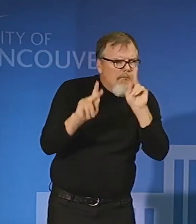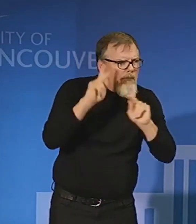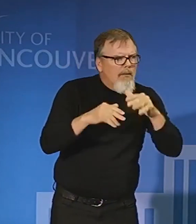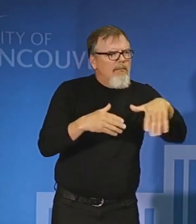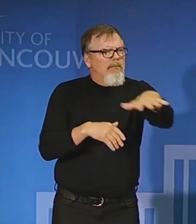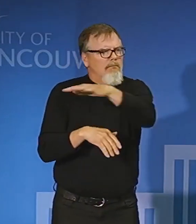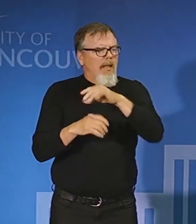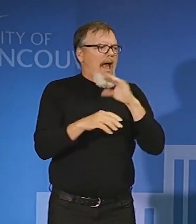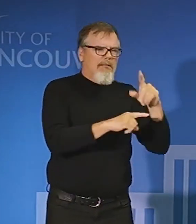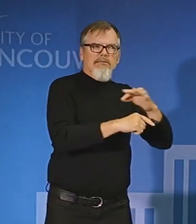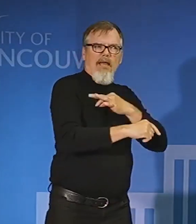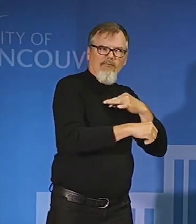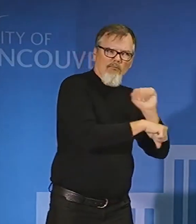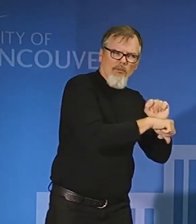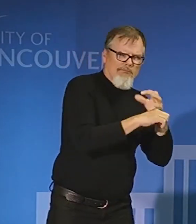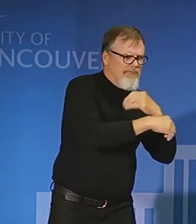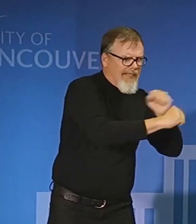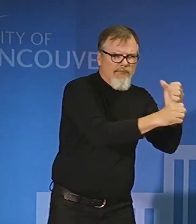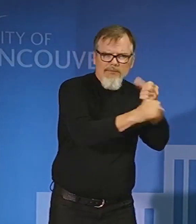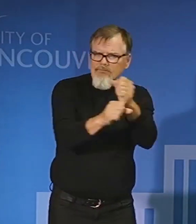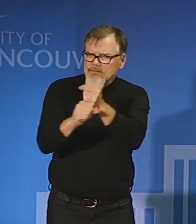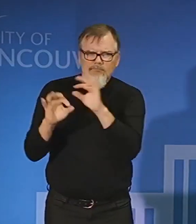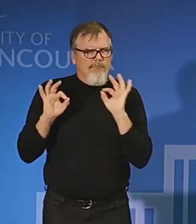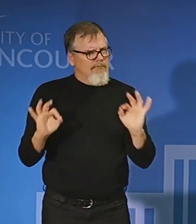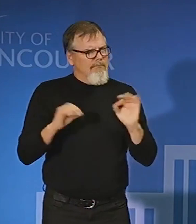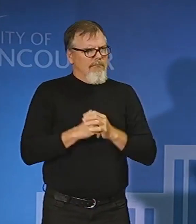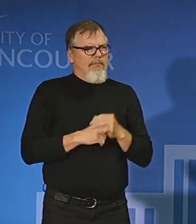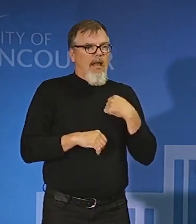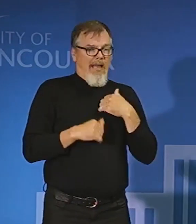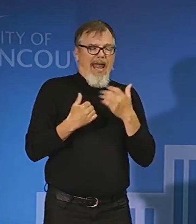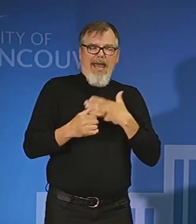staff. So happy to answer any questions, but before I do, I just want to